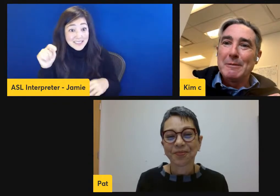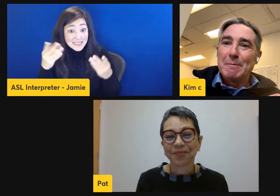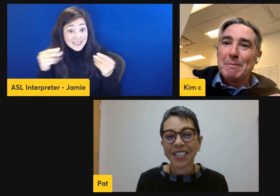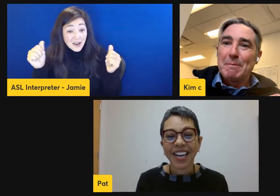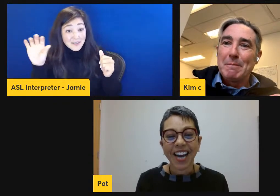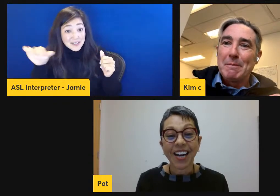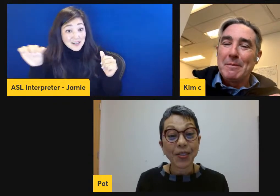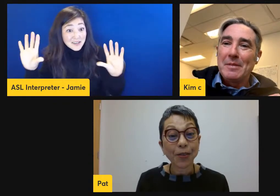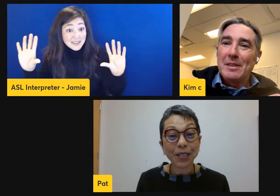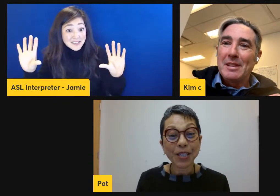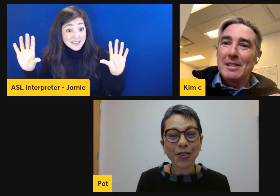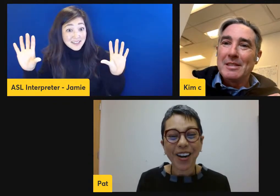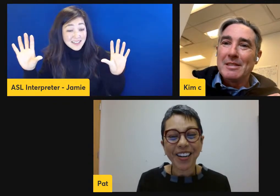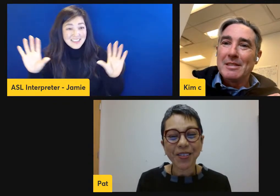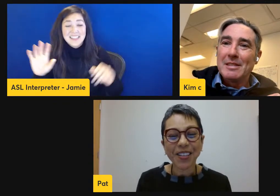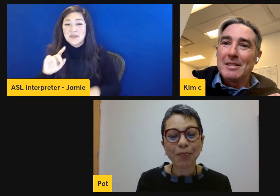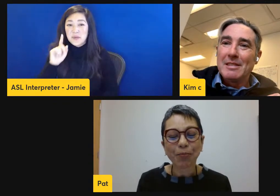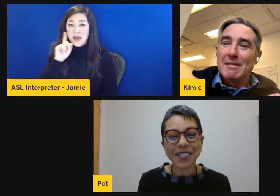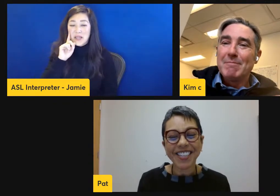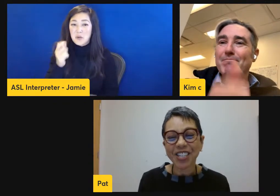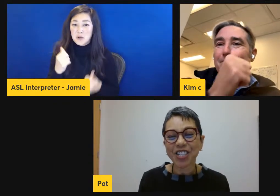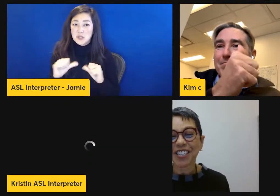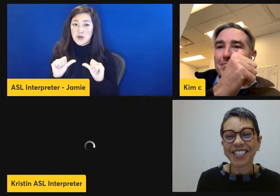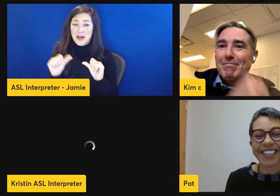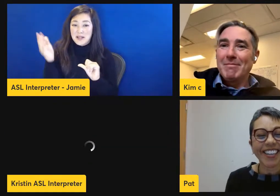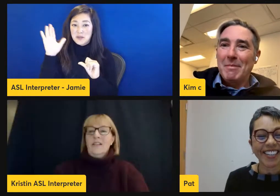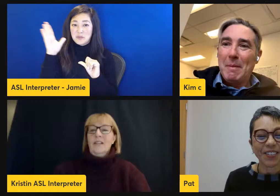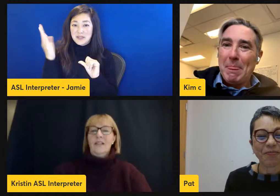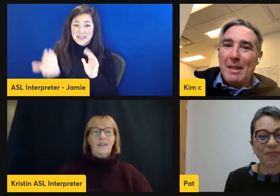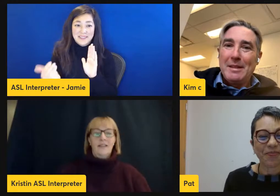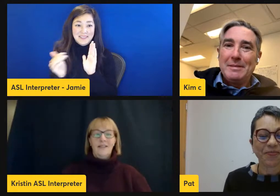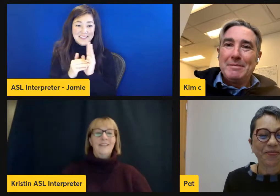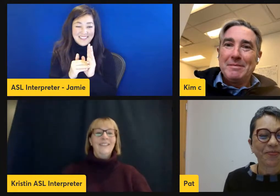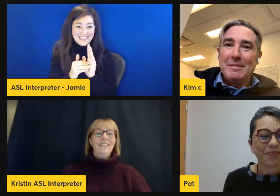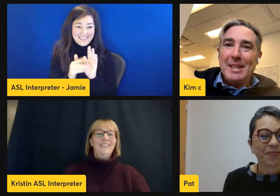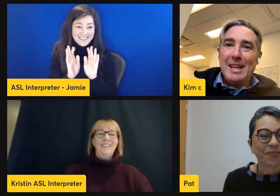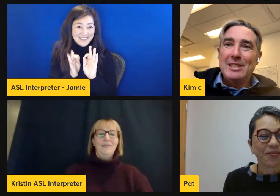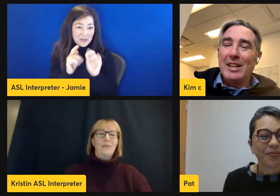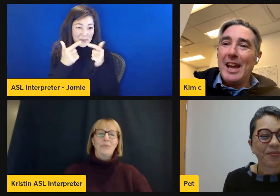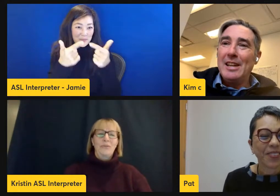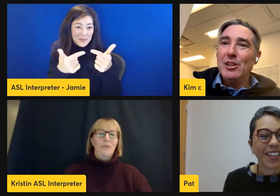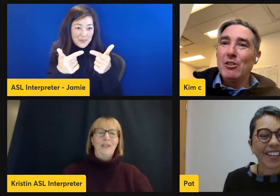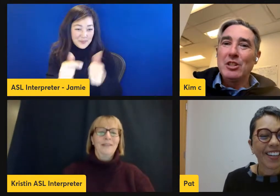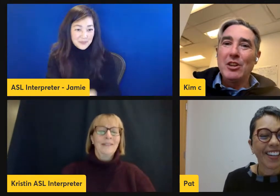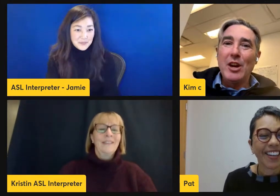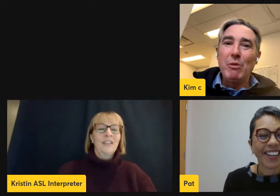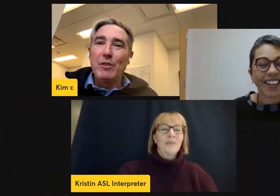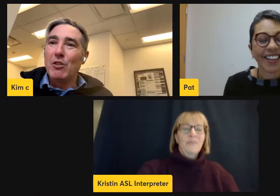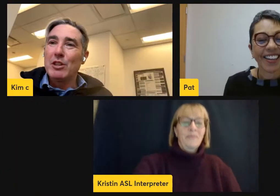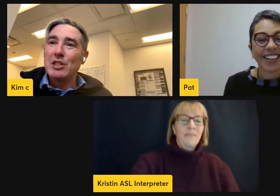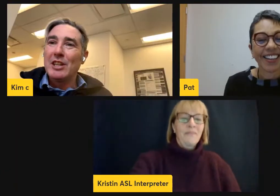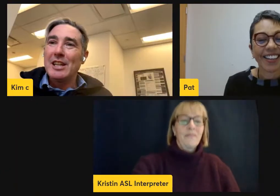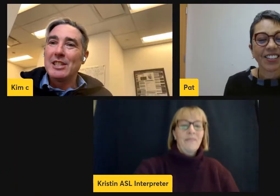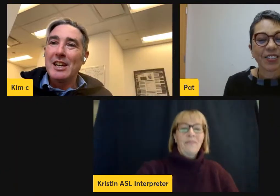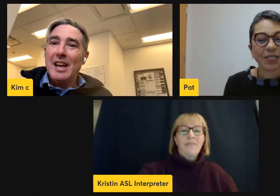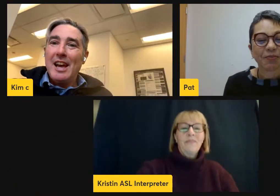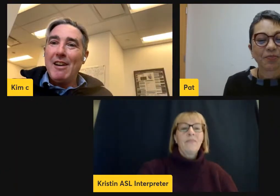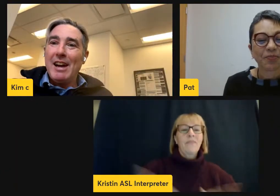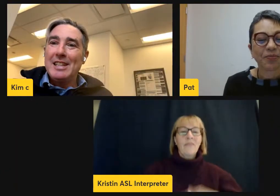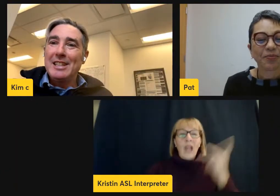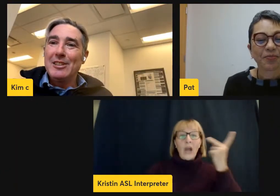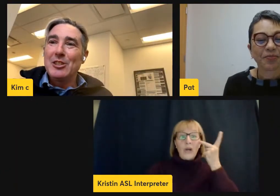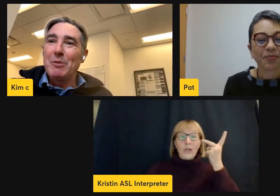Or I think we're going to try the presentation again. Excellent. And you'll also note we've got Kristen as